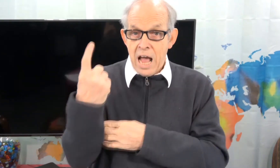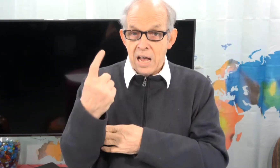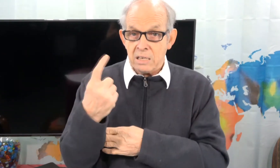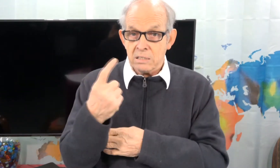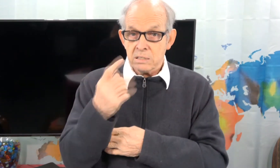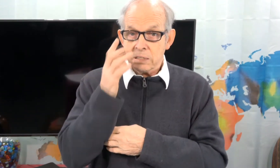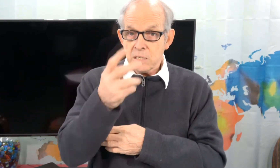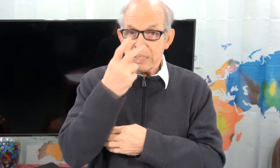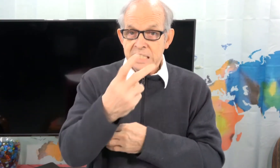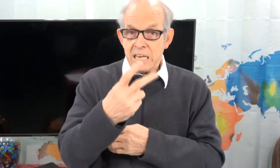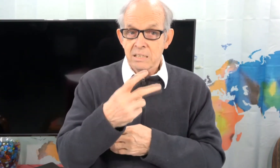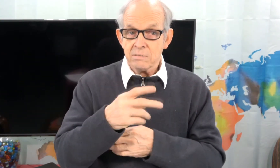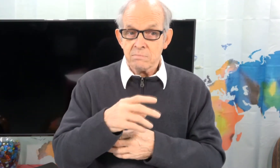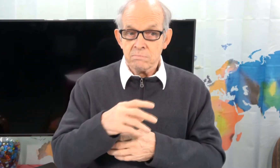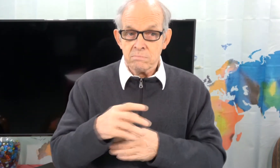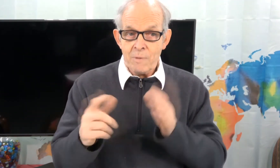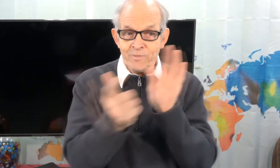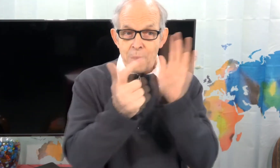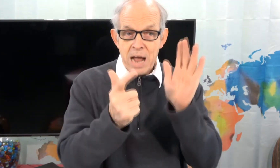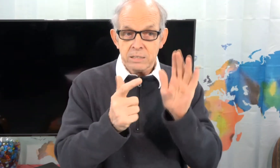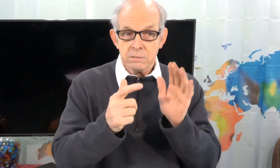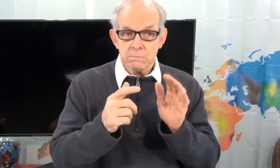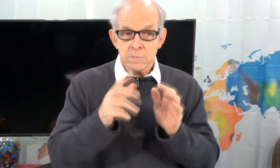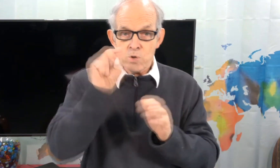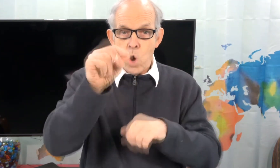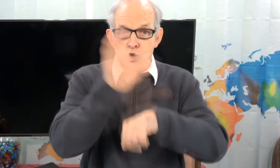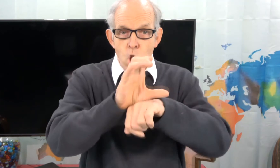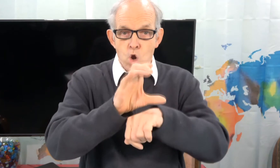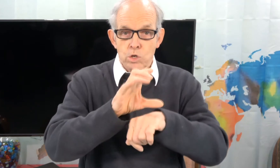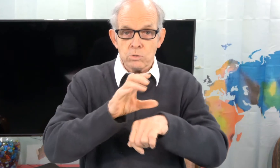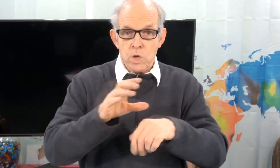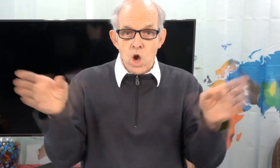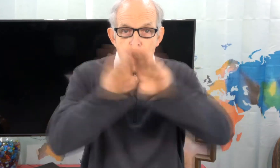Swear, you will see. Commit. No truth. Go.